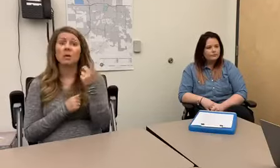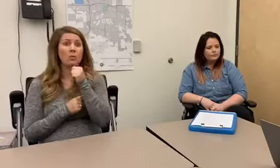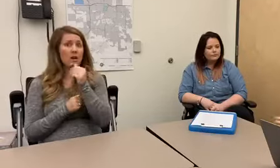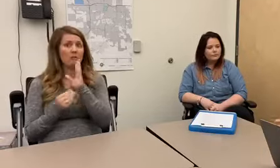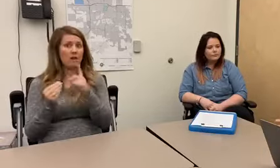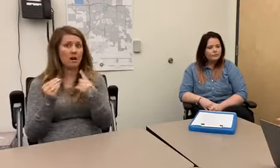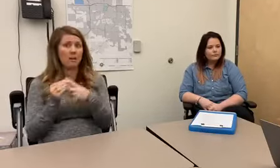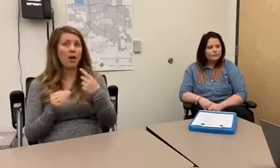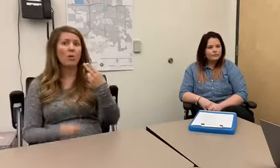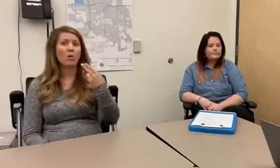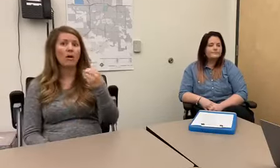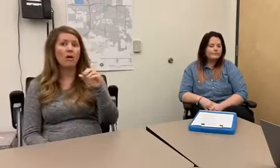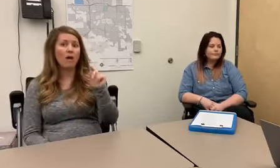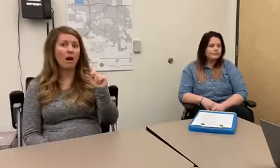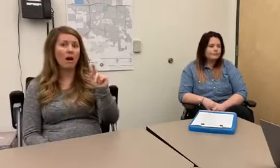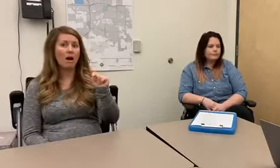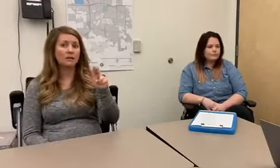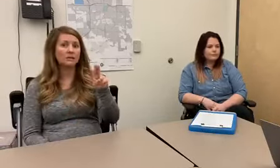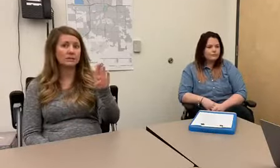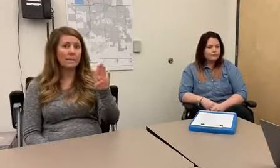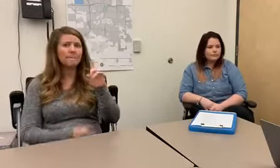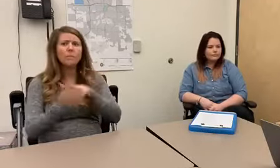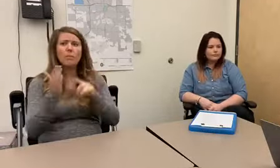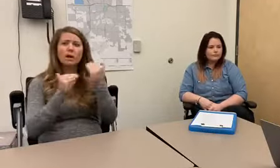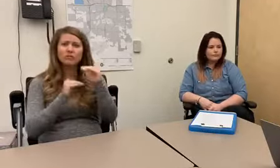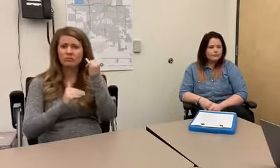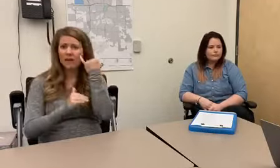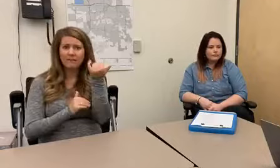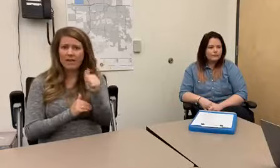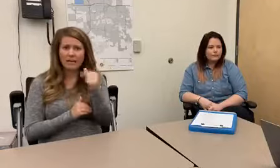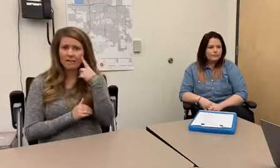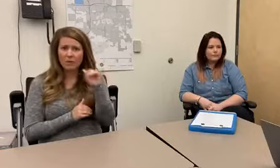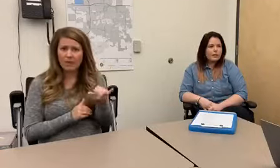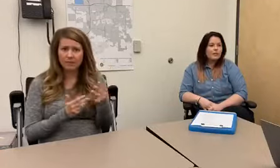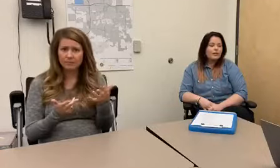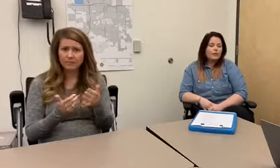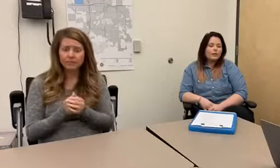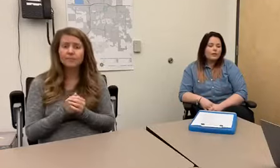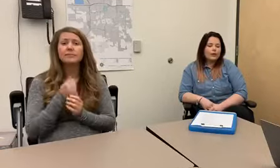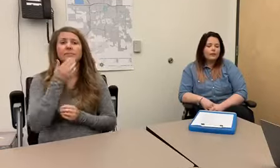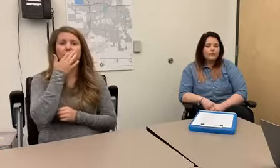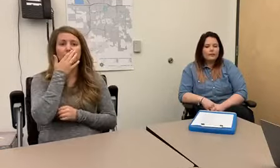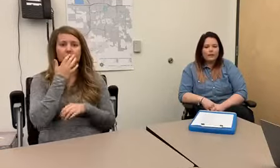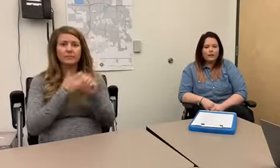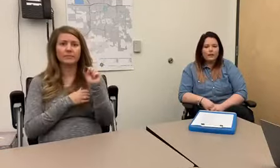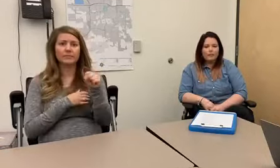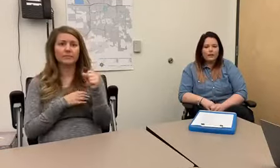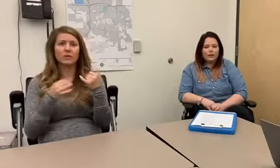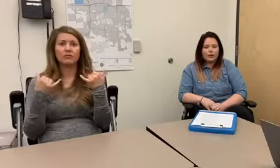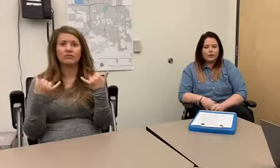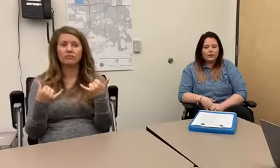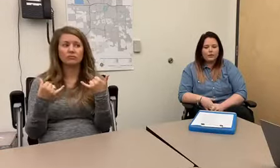hot tubs. So what are the restrictions, if any, on hot tubs right now? So at this time, hot